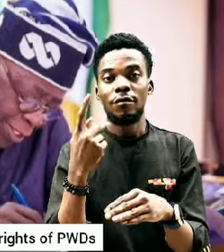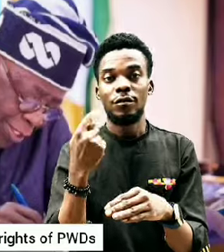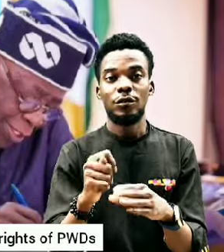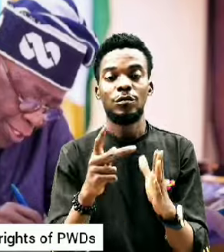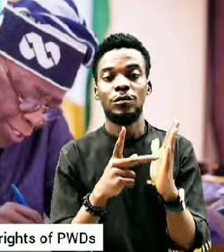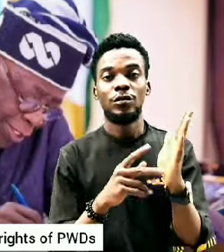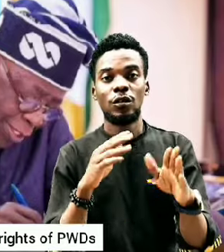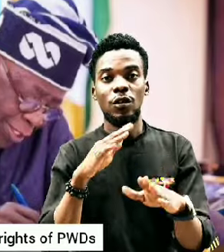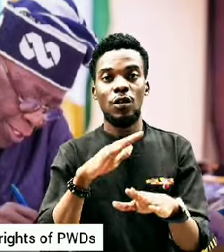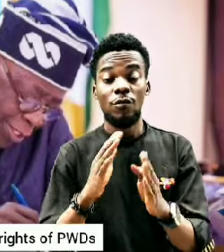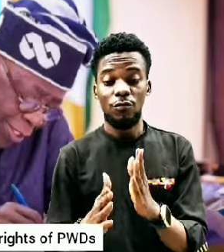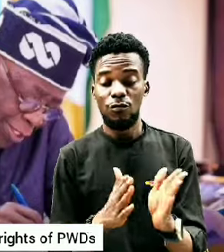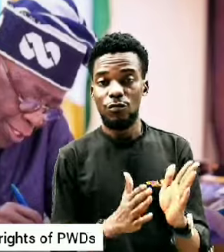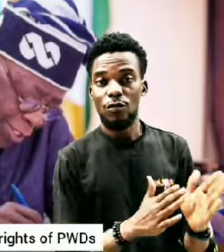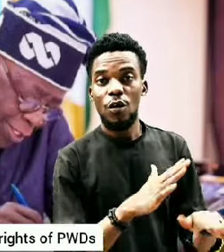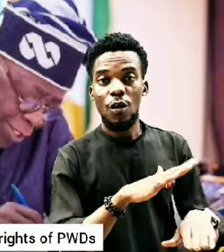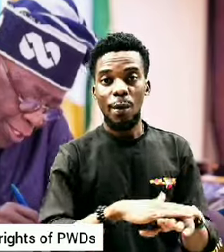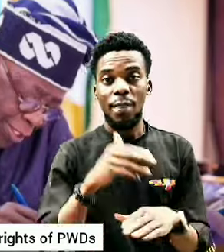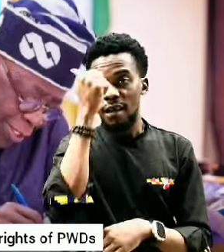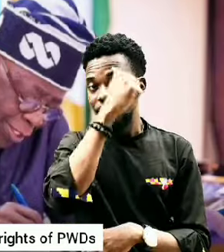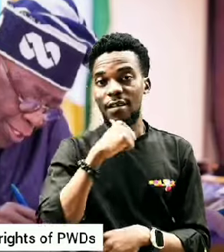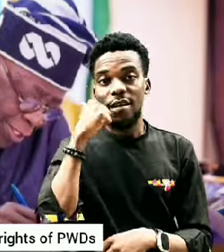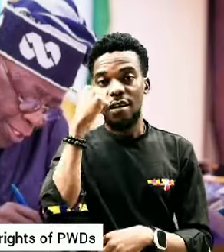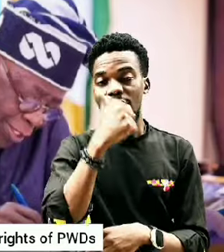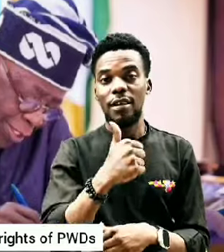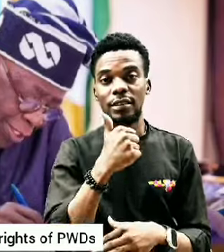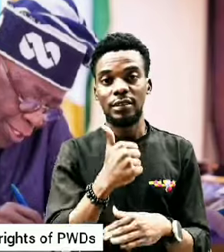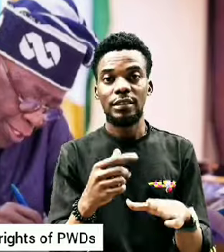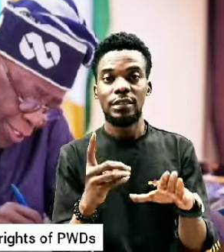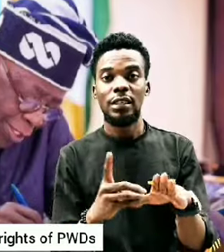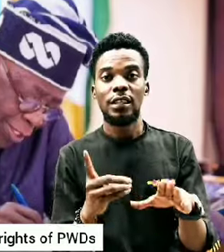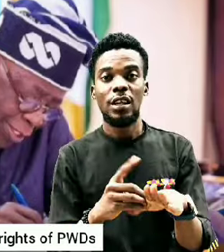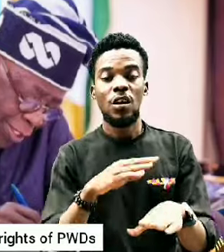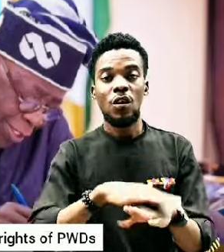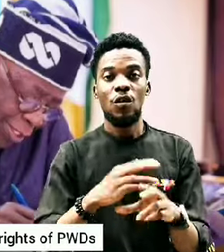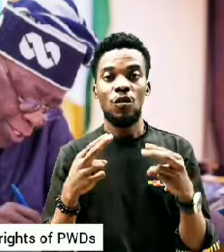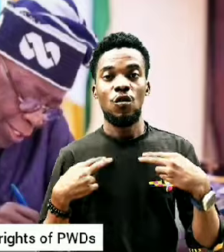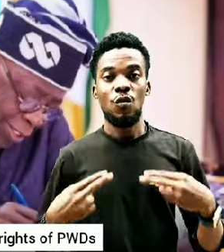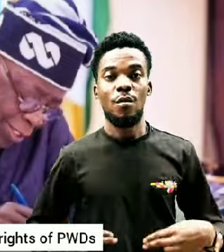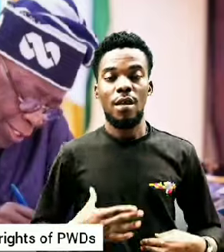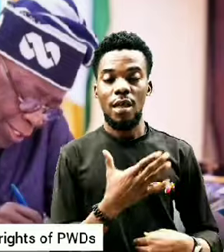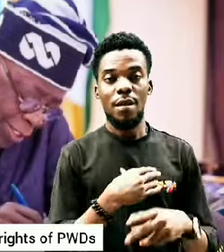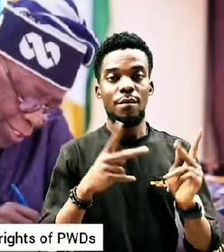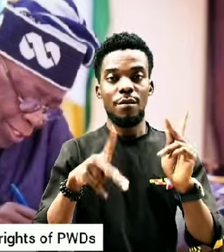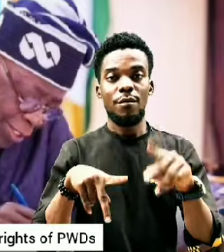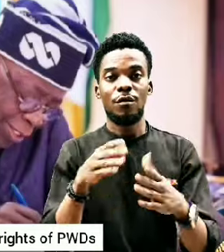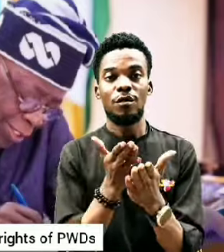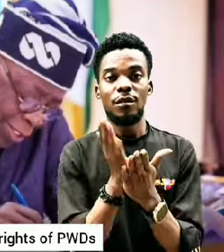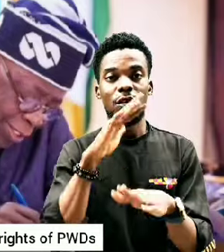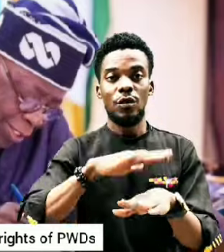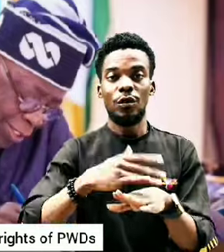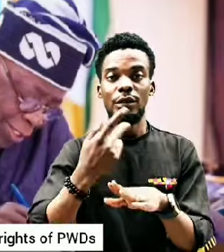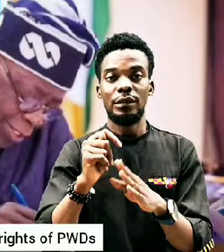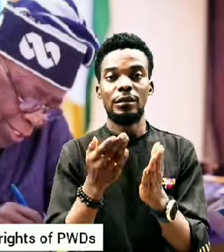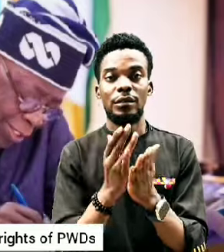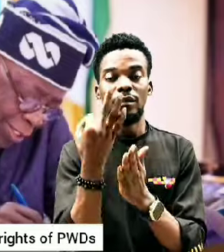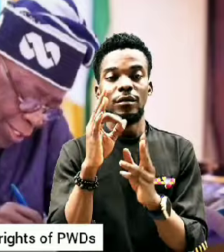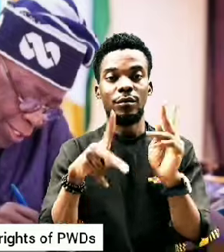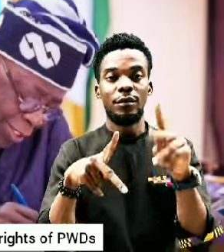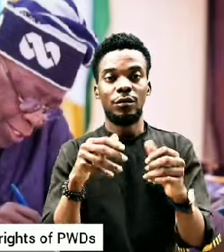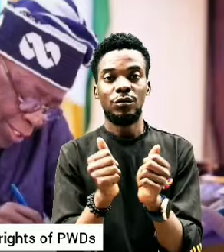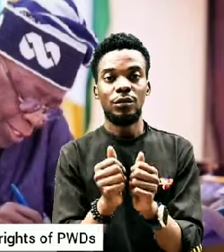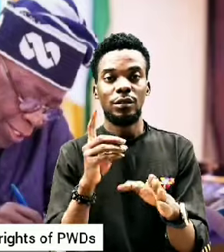Charter on Human and People's Rights on the Rights of Persons with Disabilities in Africa.